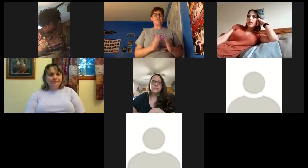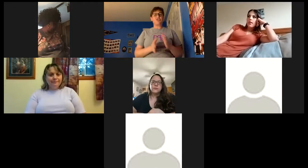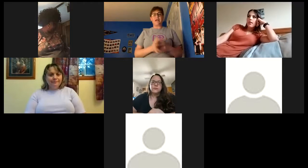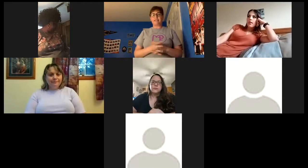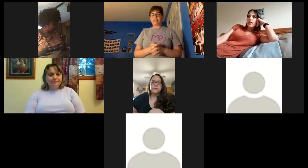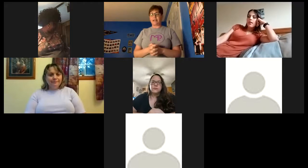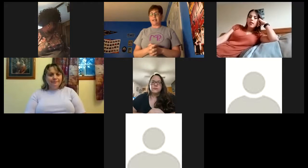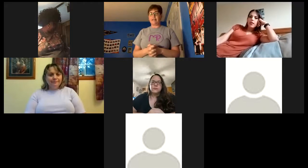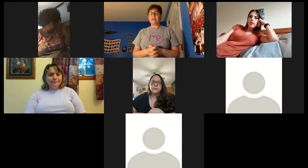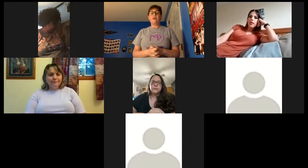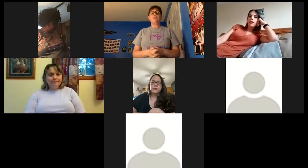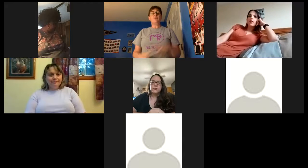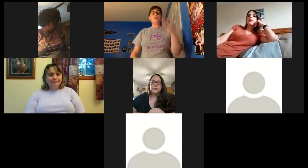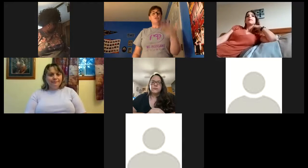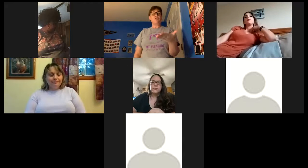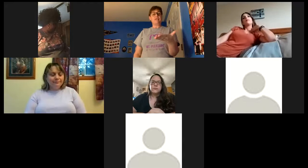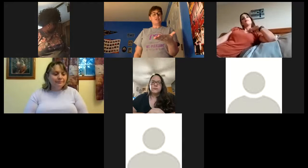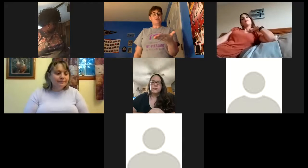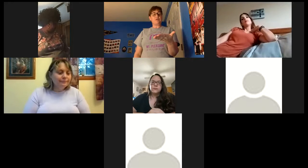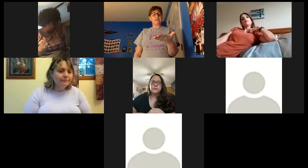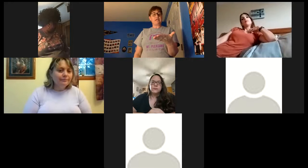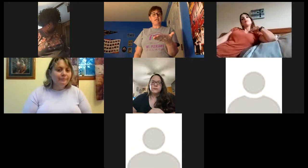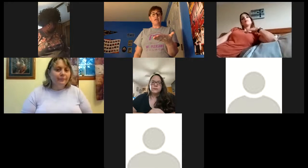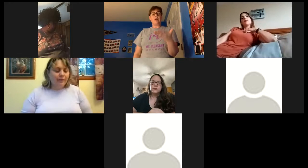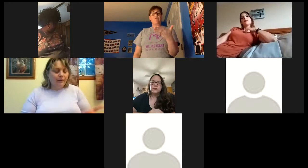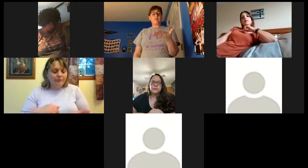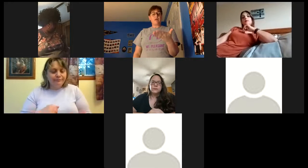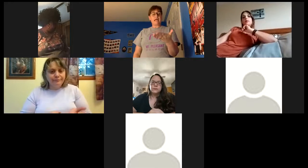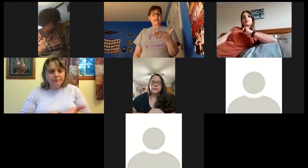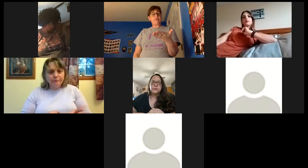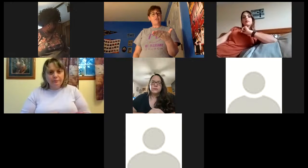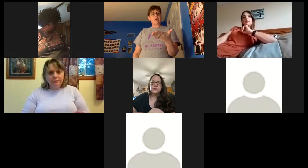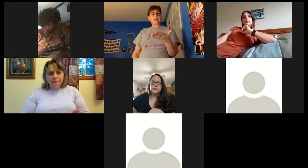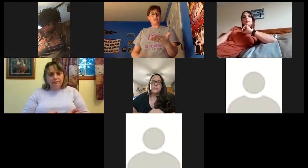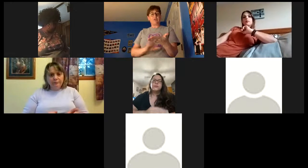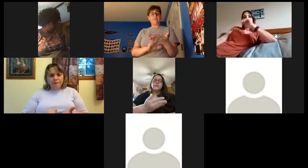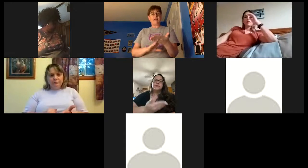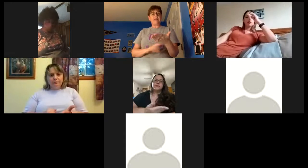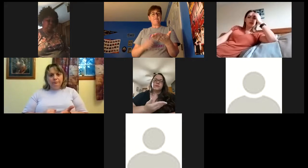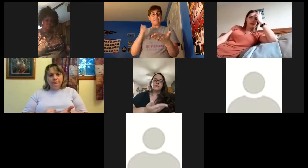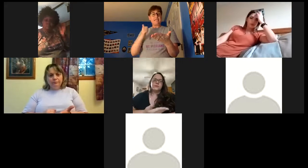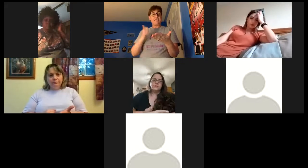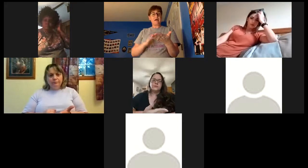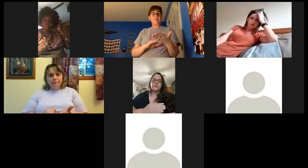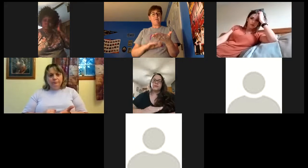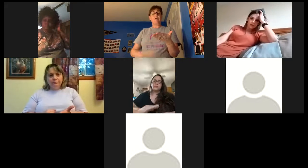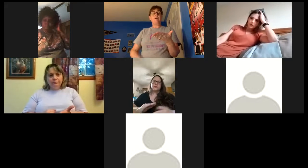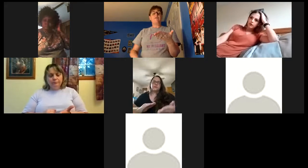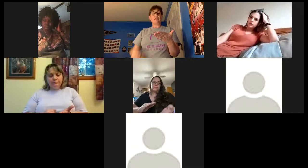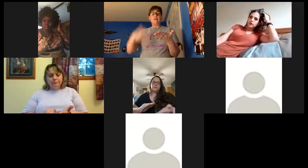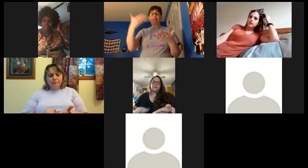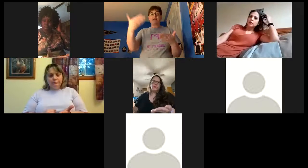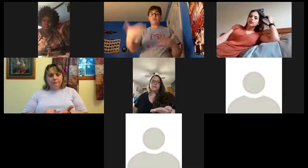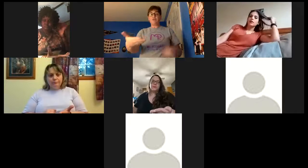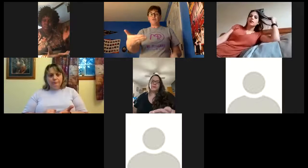of initialized signs. So what you're doing is you are taking, for a right-hander, you're taking your left hand facing up. For